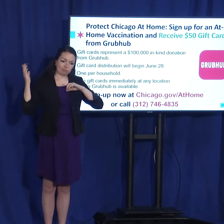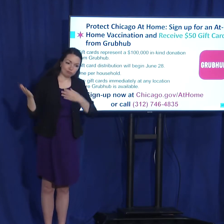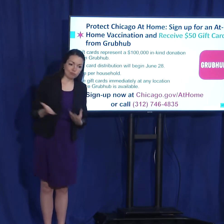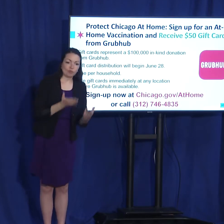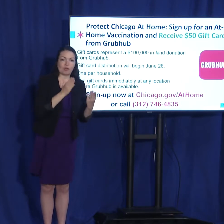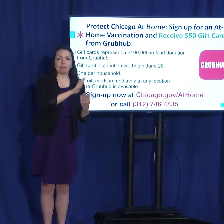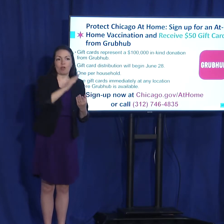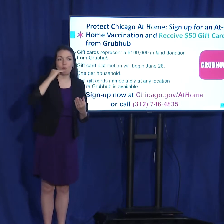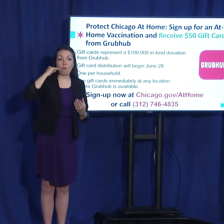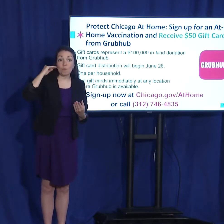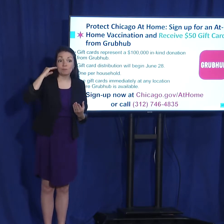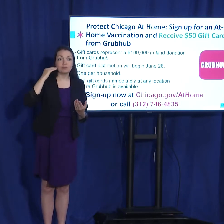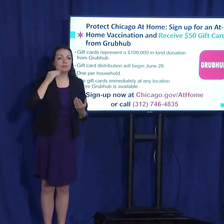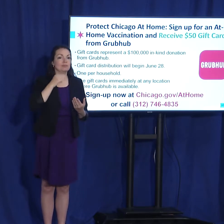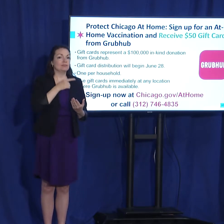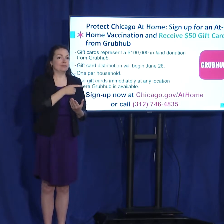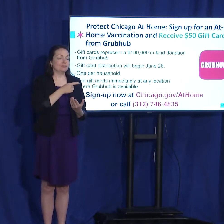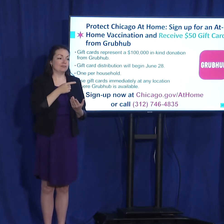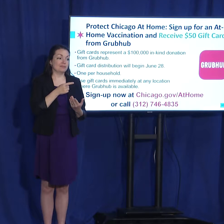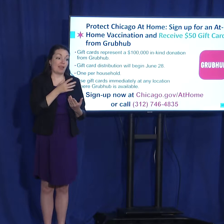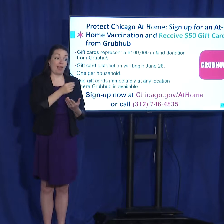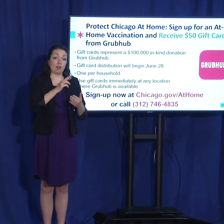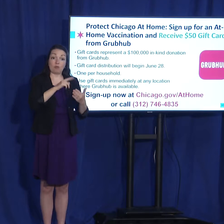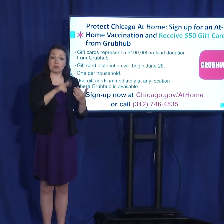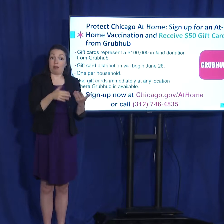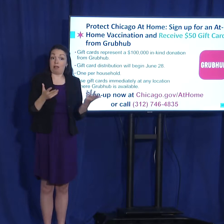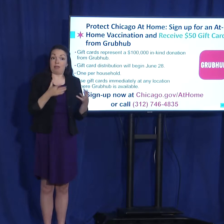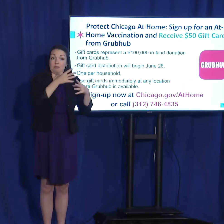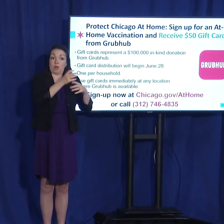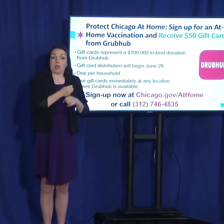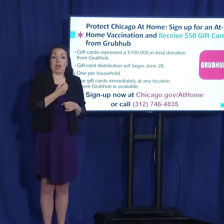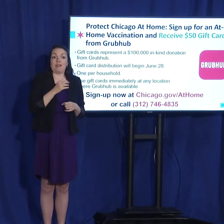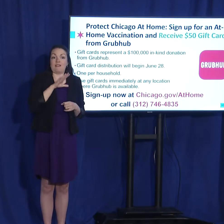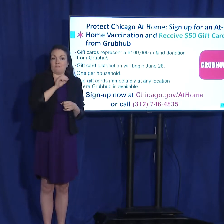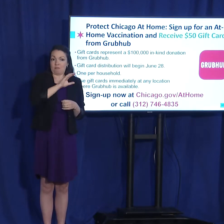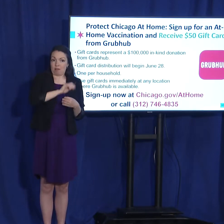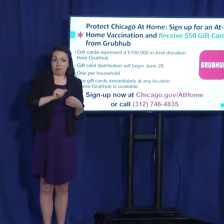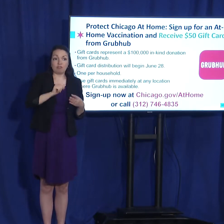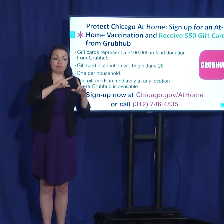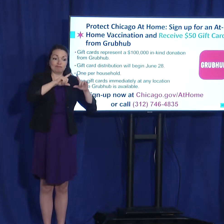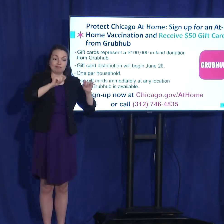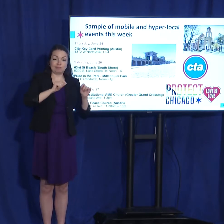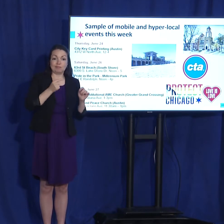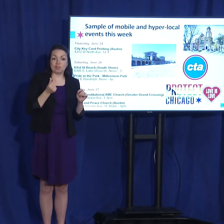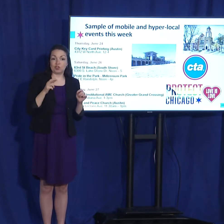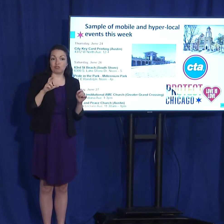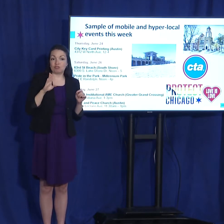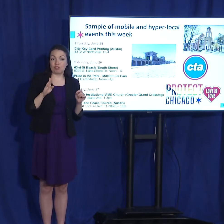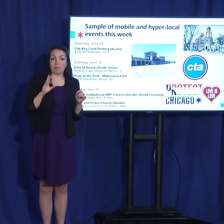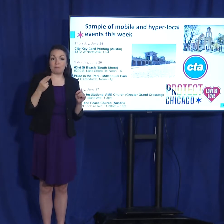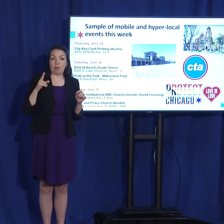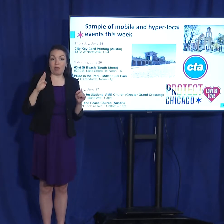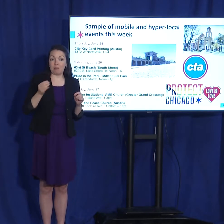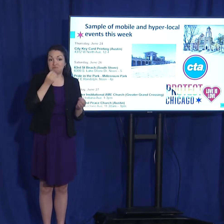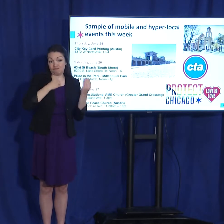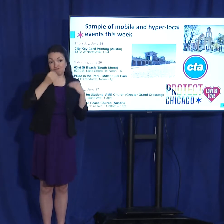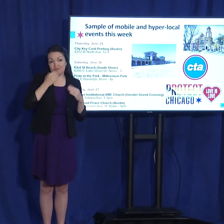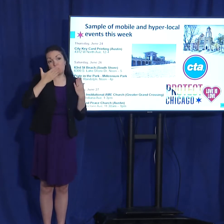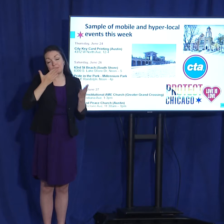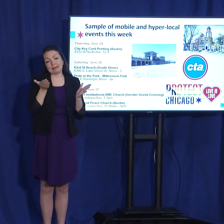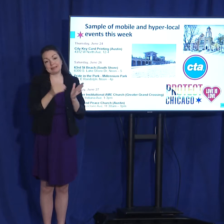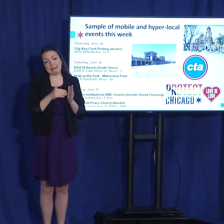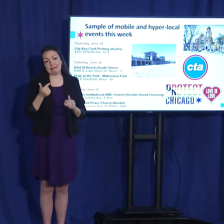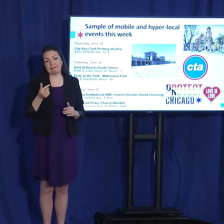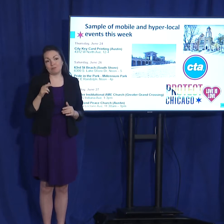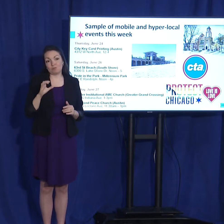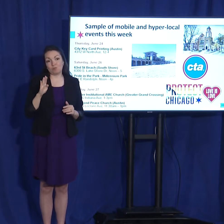let's have a Grubhub meal as a result. So thanks again for that to Grubhub. I also want to highlight that we continue to do a